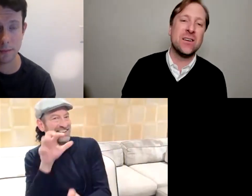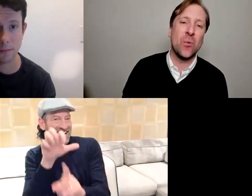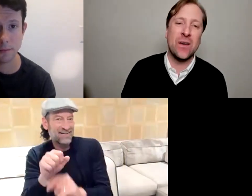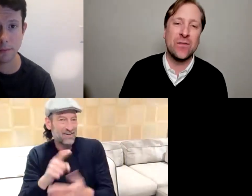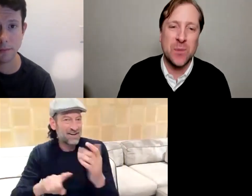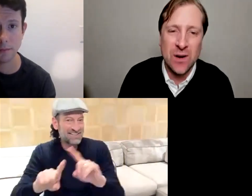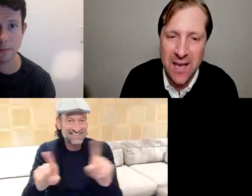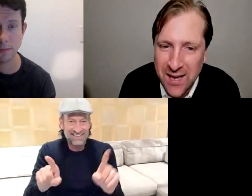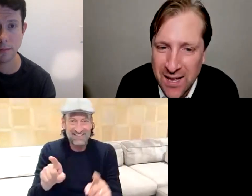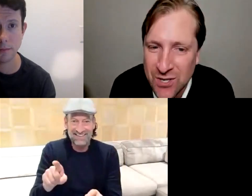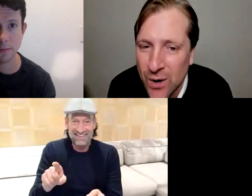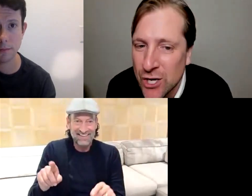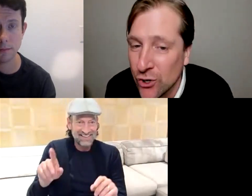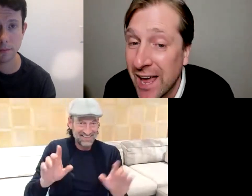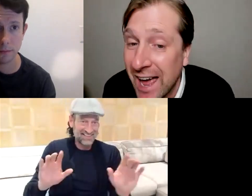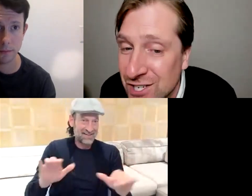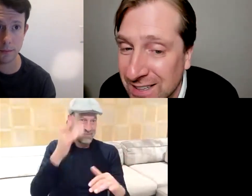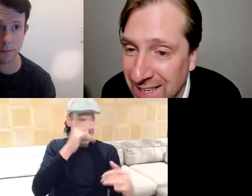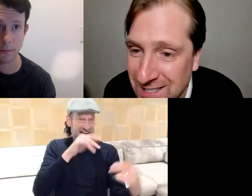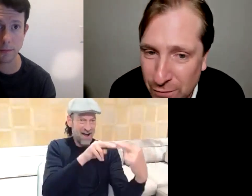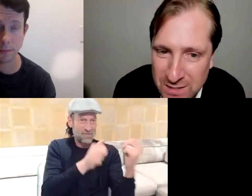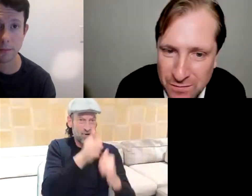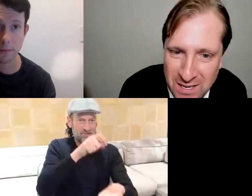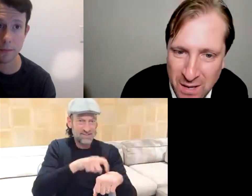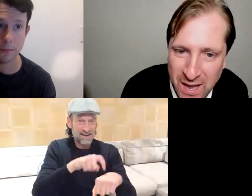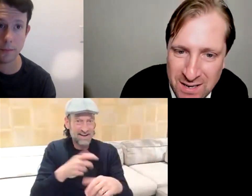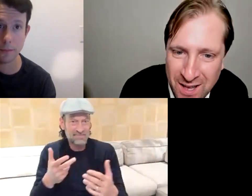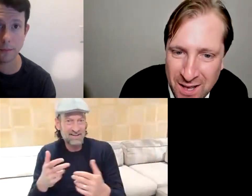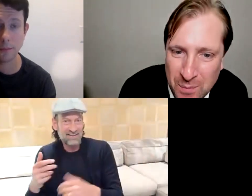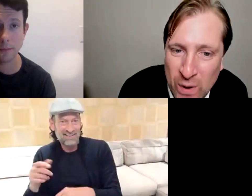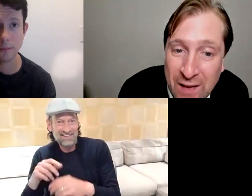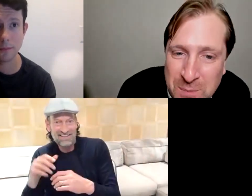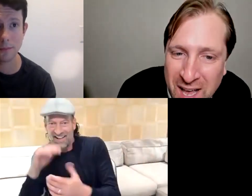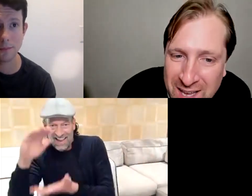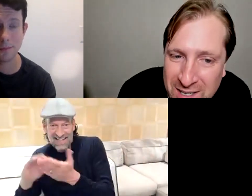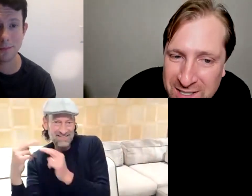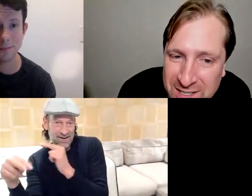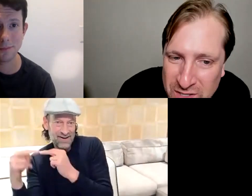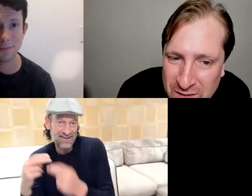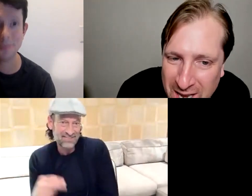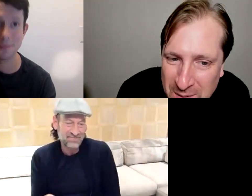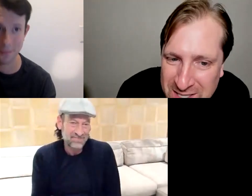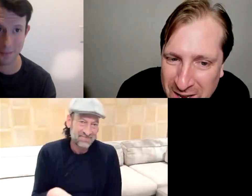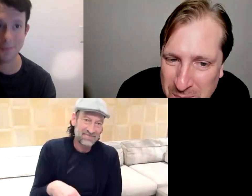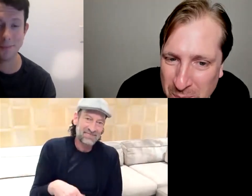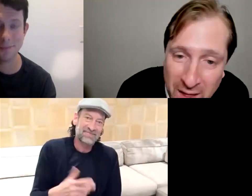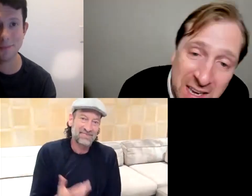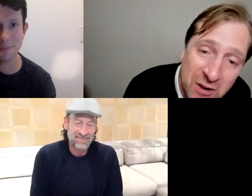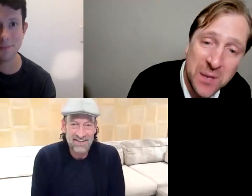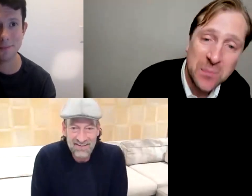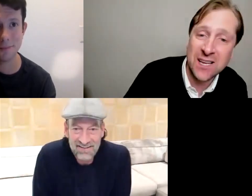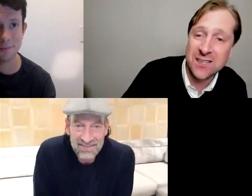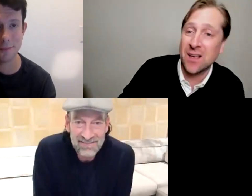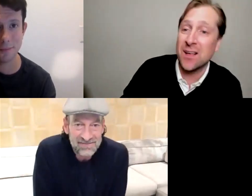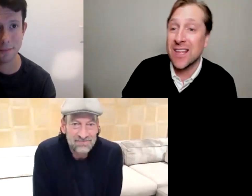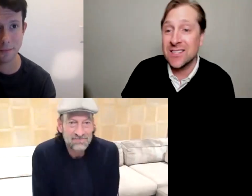a different way of communicating. And so you're catching that difference, Vinny, and we have to make eye contact most of the time as deaf people, and then hearing